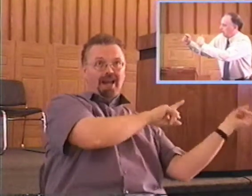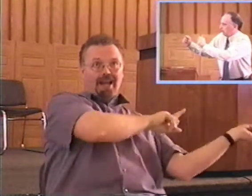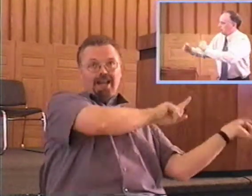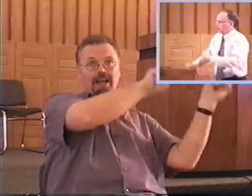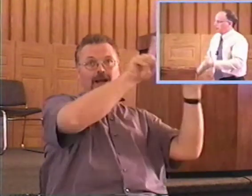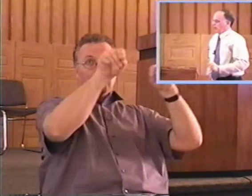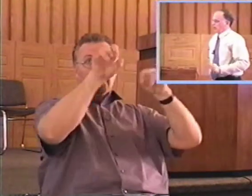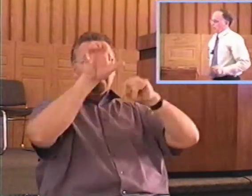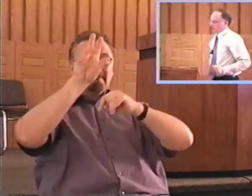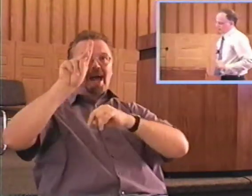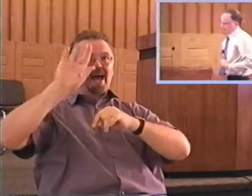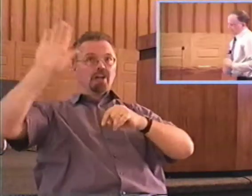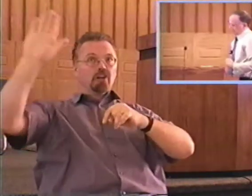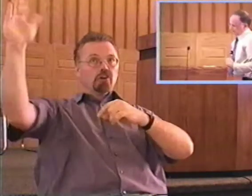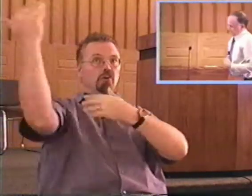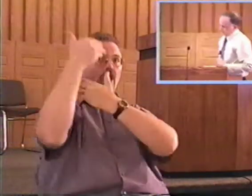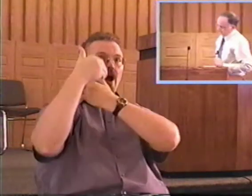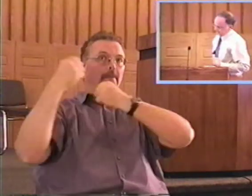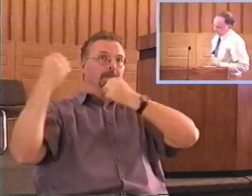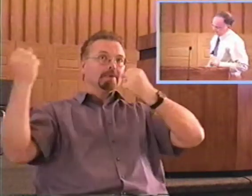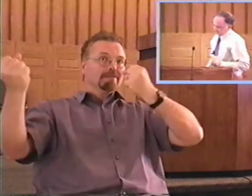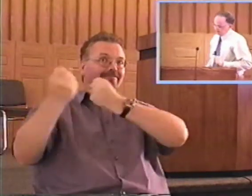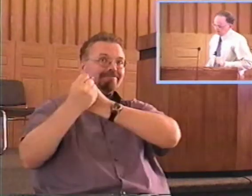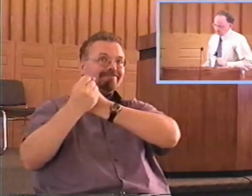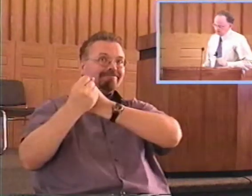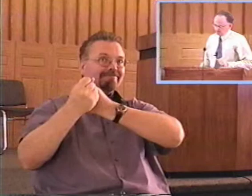I can flee into your presence.